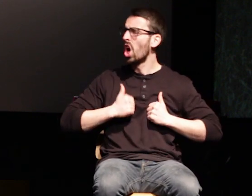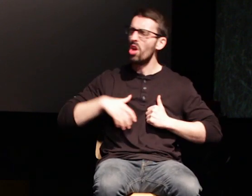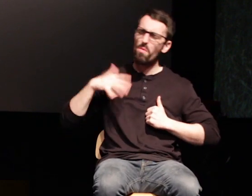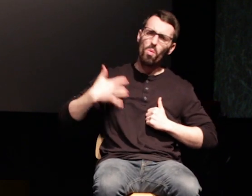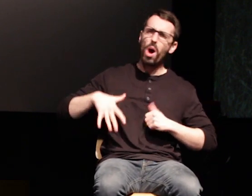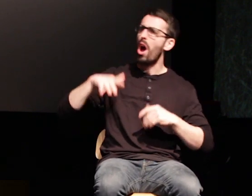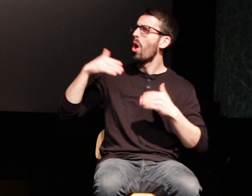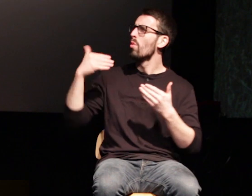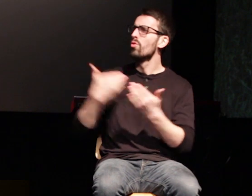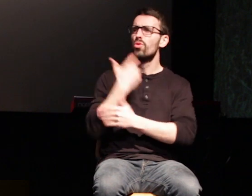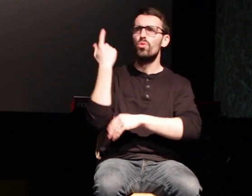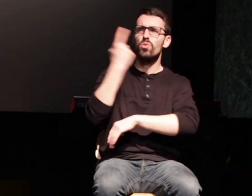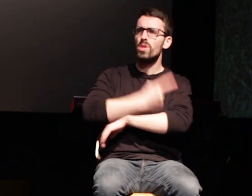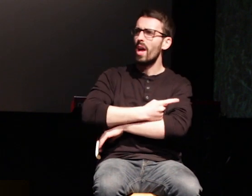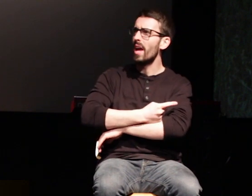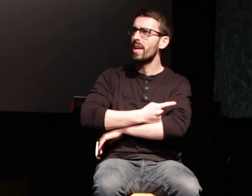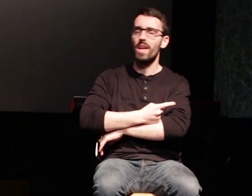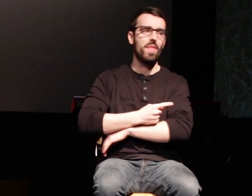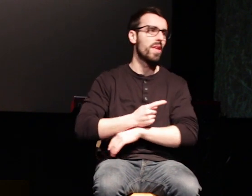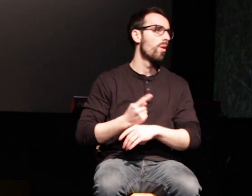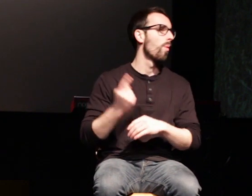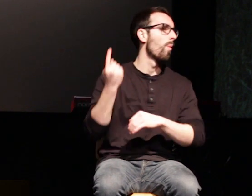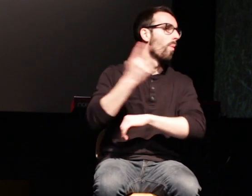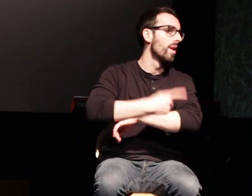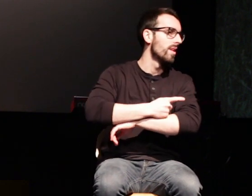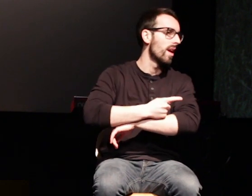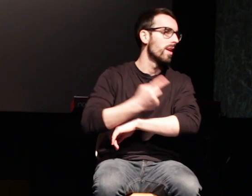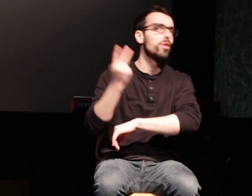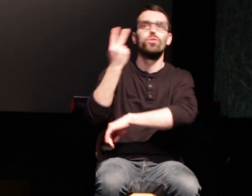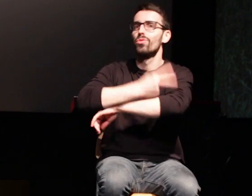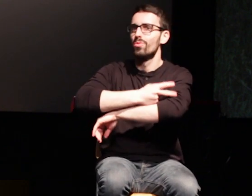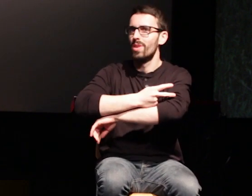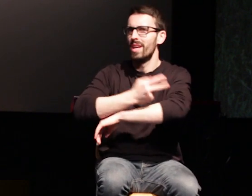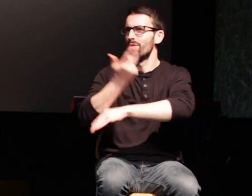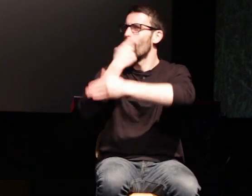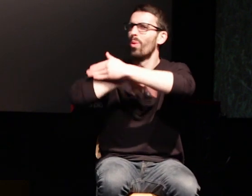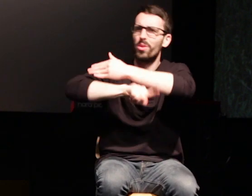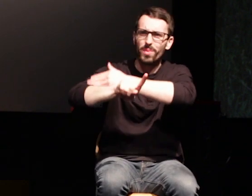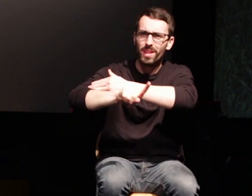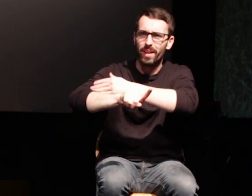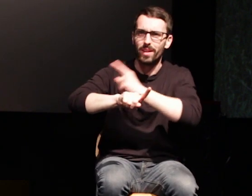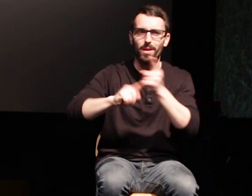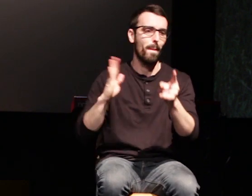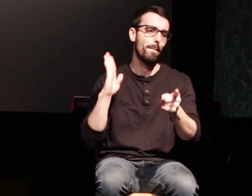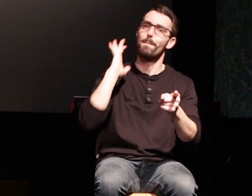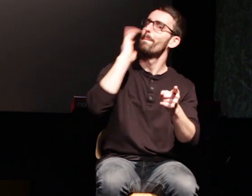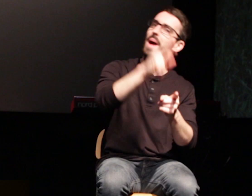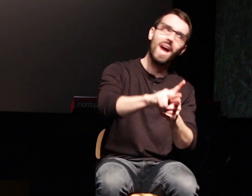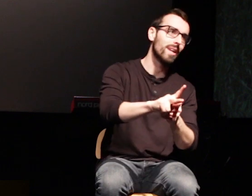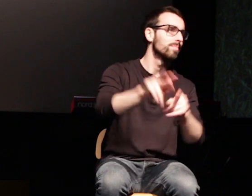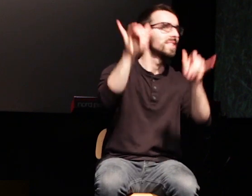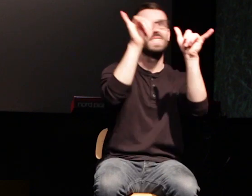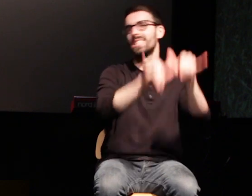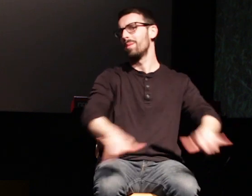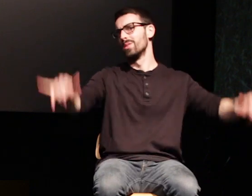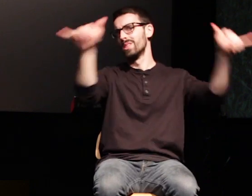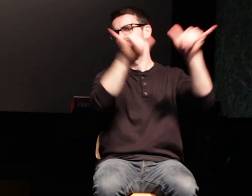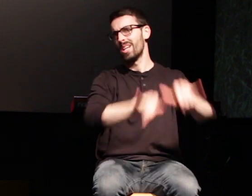a new page, and then 24 hours or 48 hours or 1 week goes by, and they're right back where they started, or maybe even